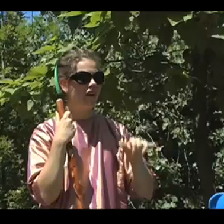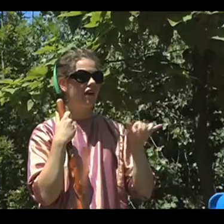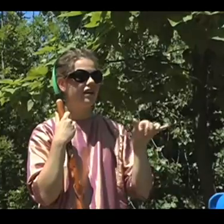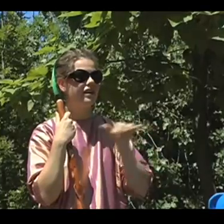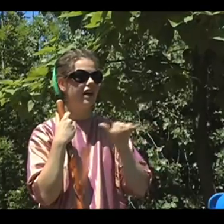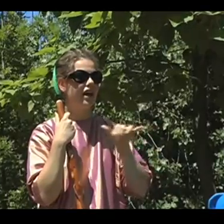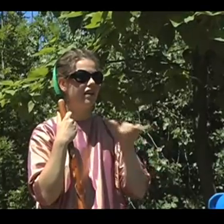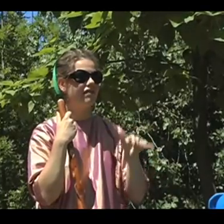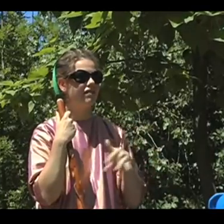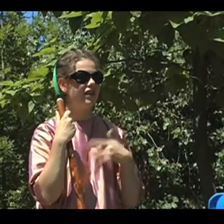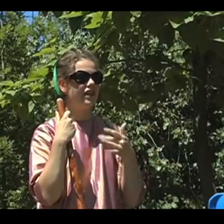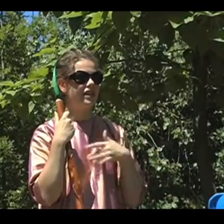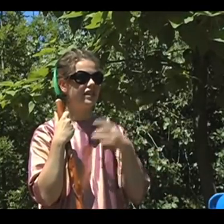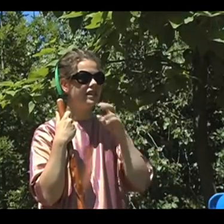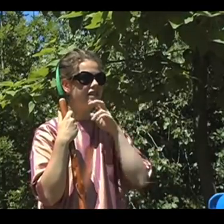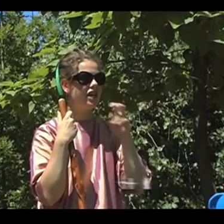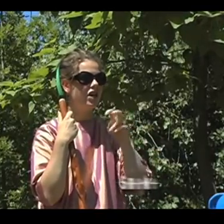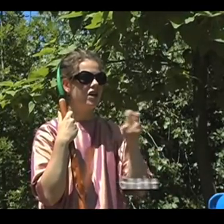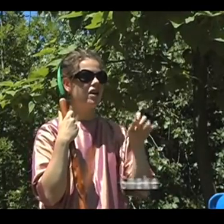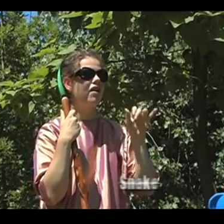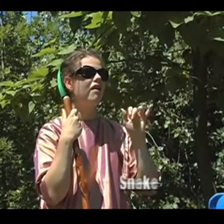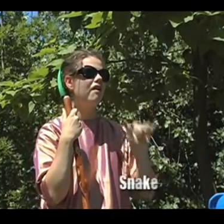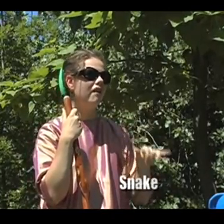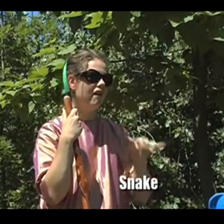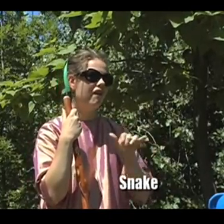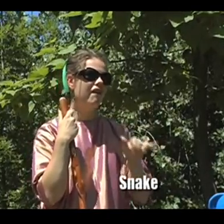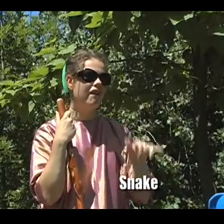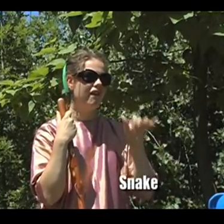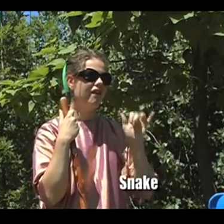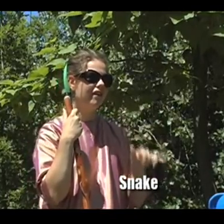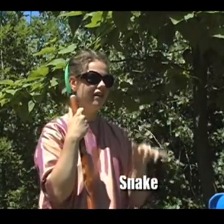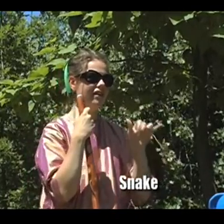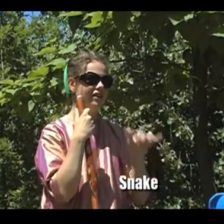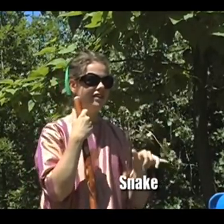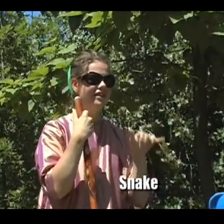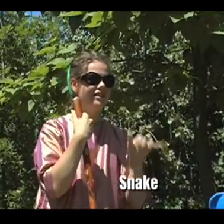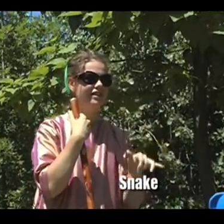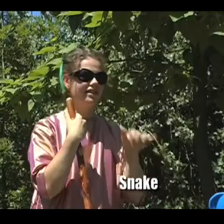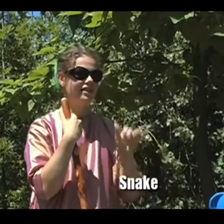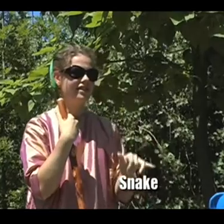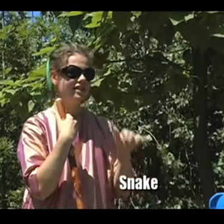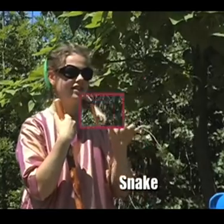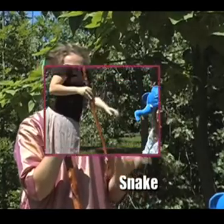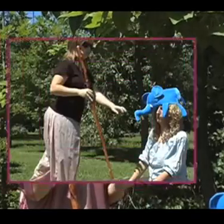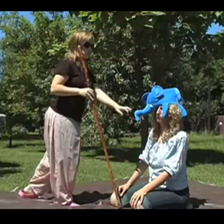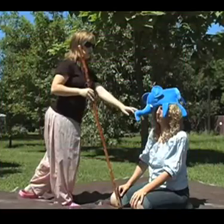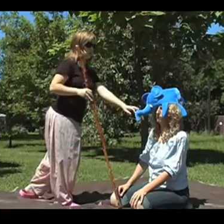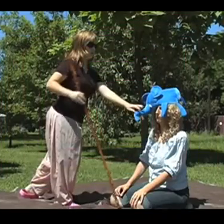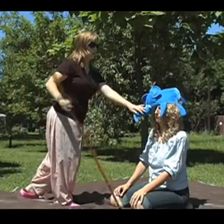Oh, I see. It's the same as a snake. It feels like a snake. Oh, I see.